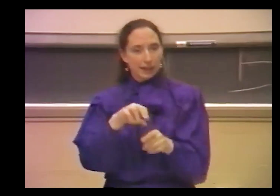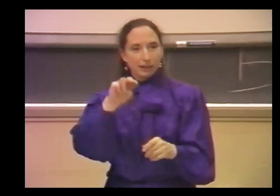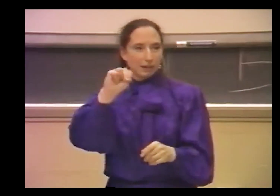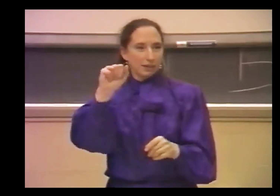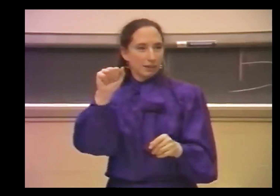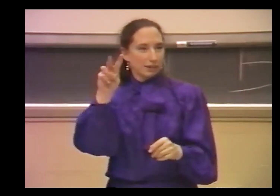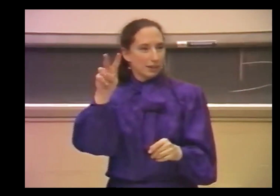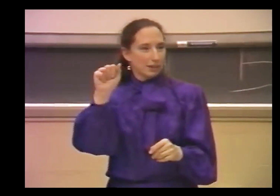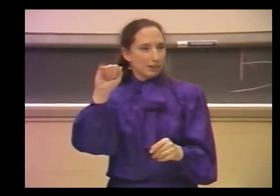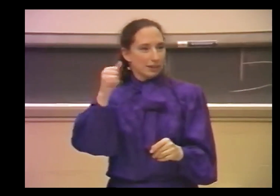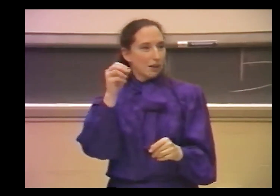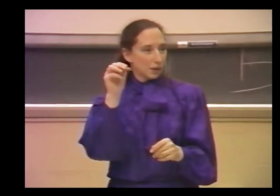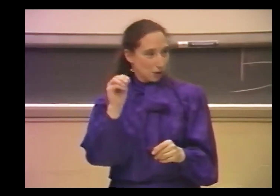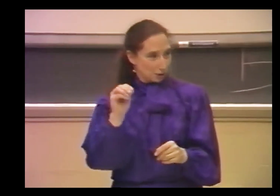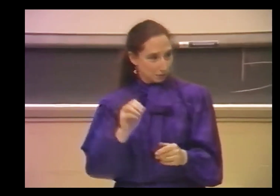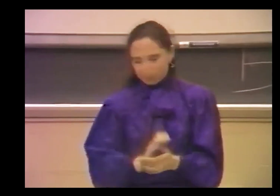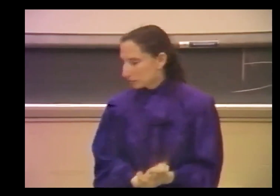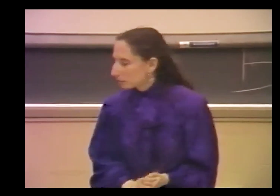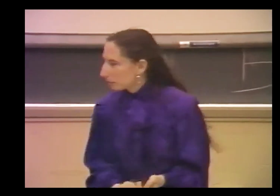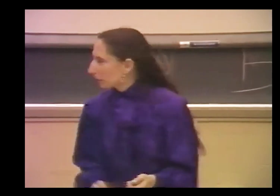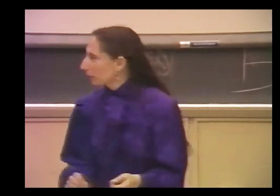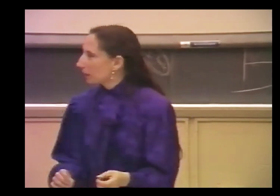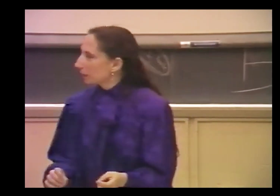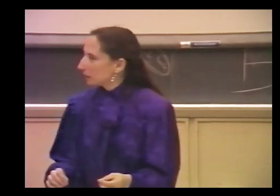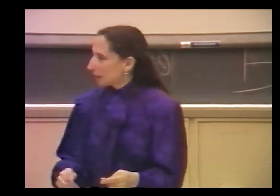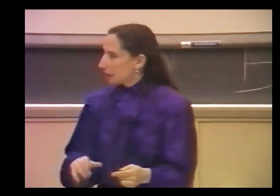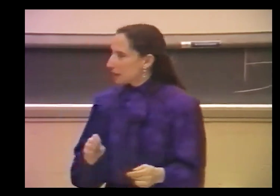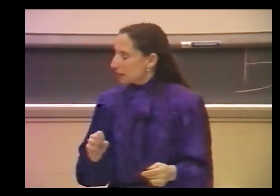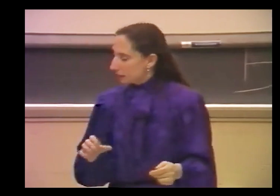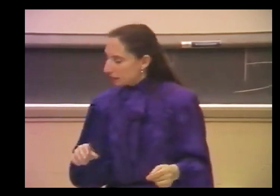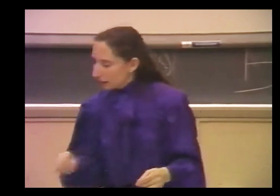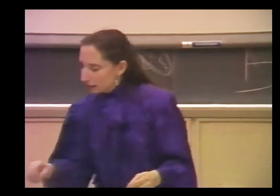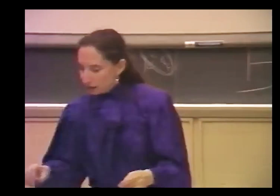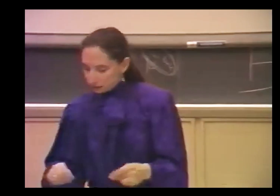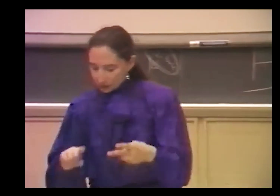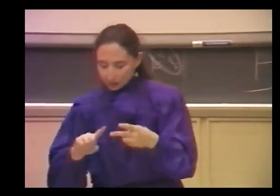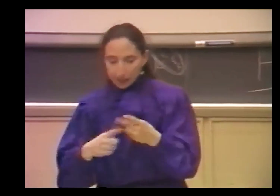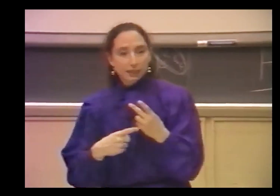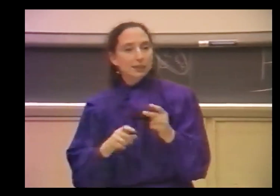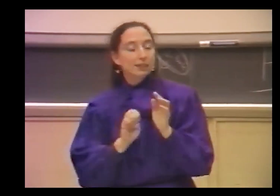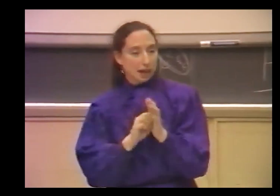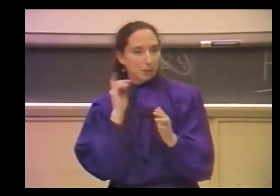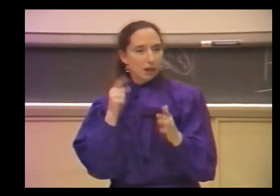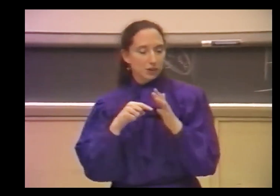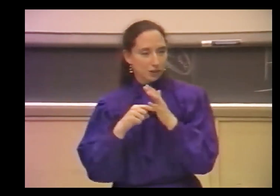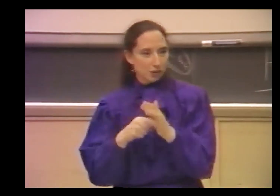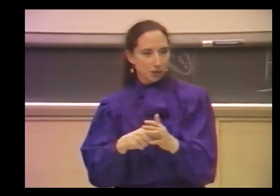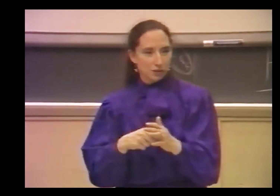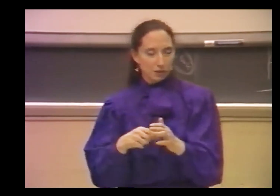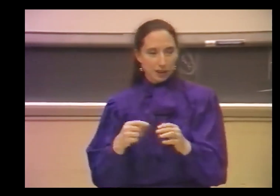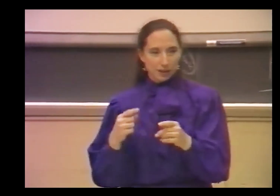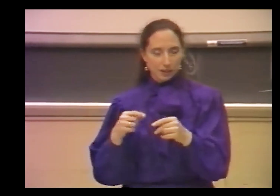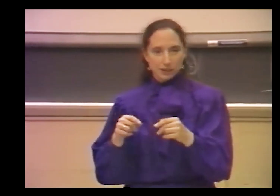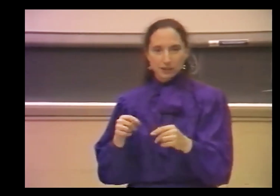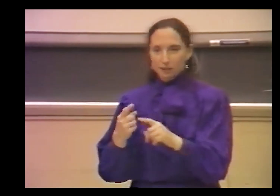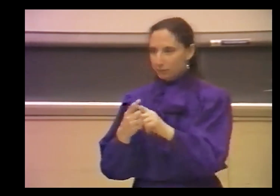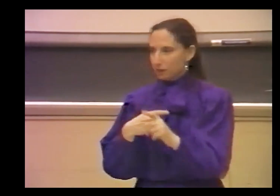in Navajo. Okay. The second example I'll show you is